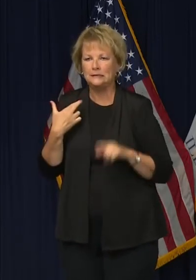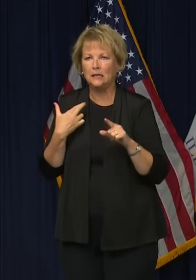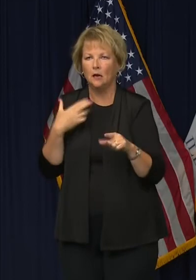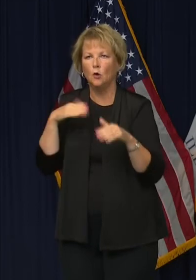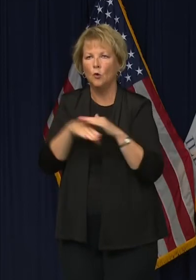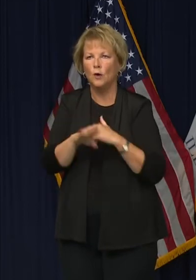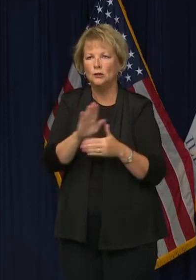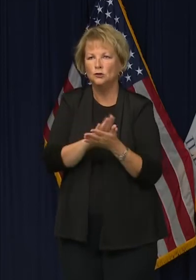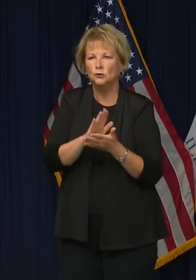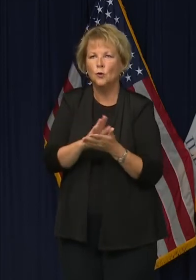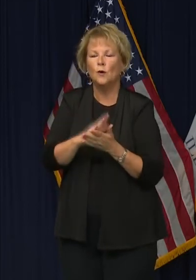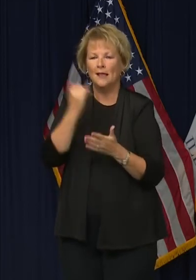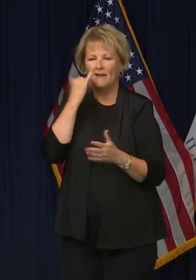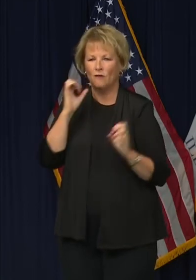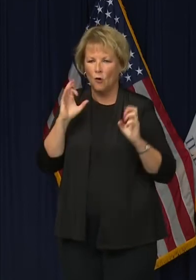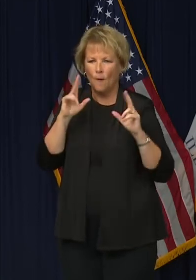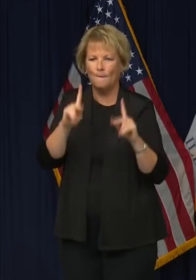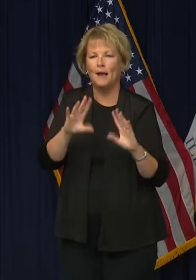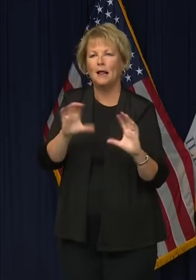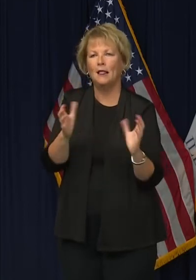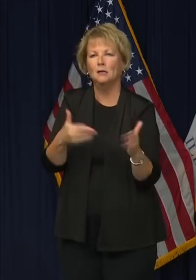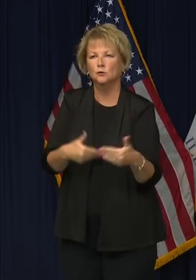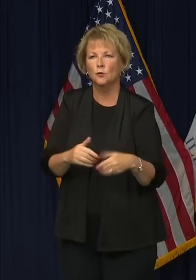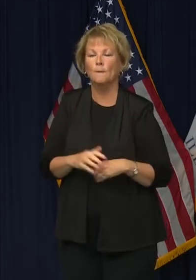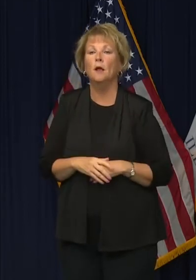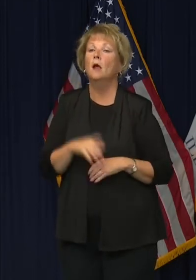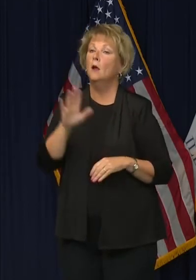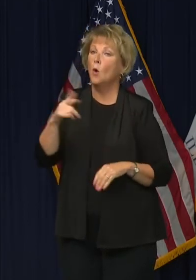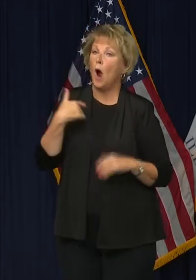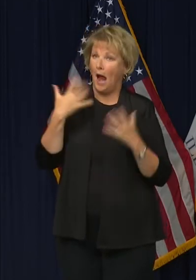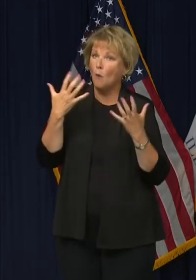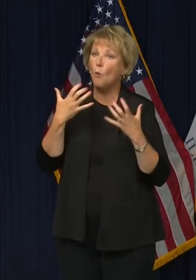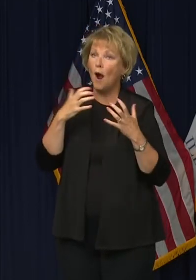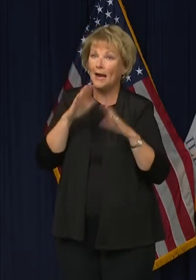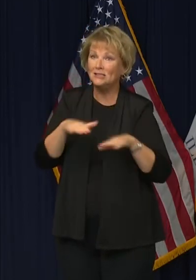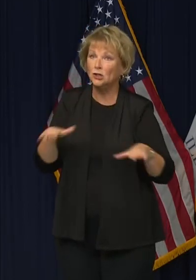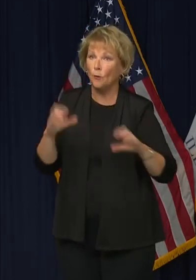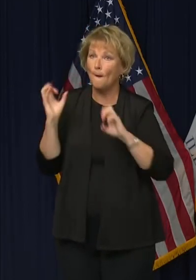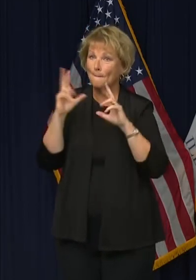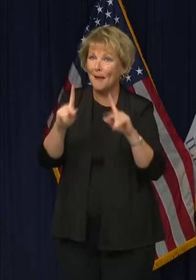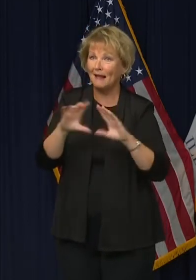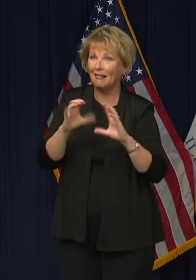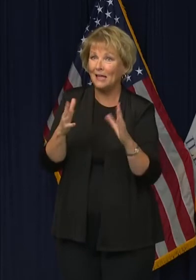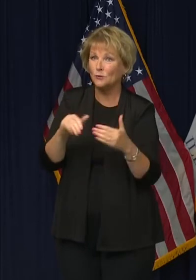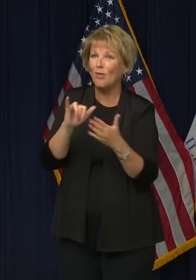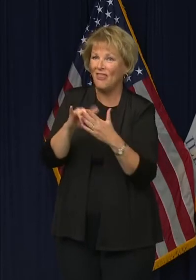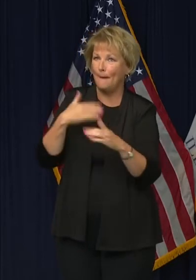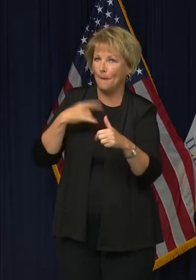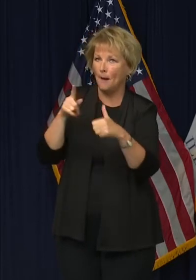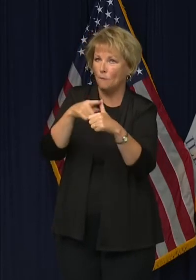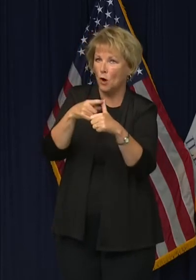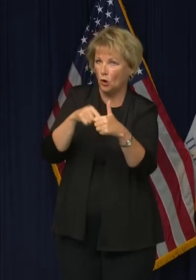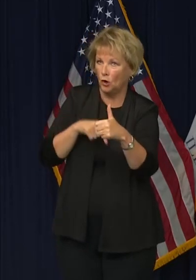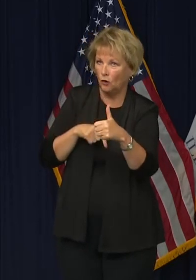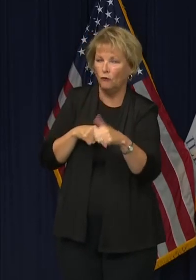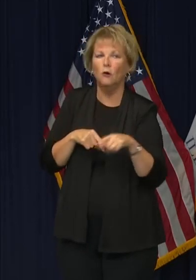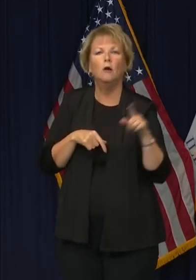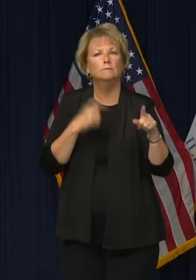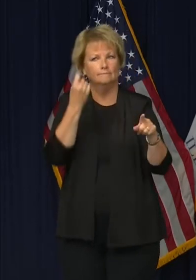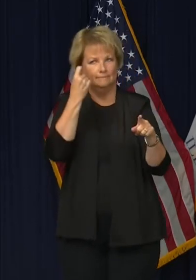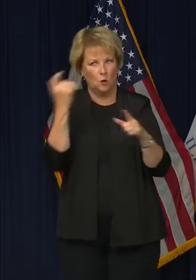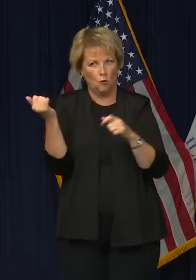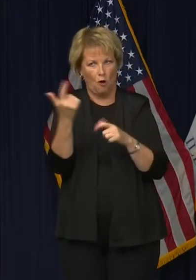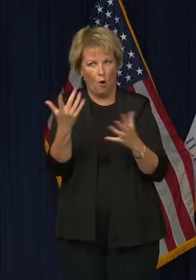taken by those who will go back into the classroom. We want people to go back into the classroom, and that's the high priority. Everybody wants that. Yes.